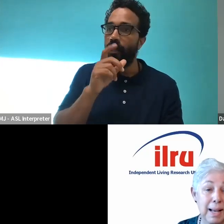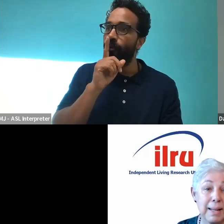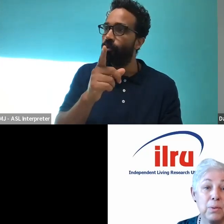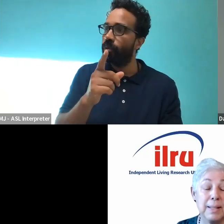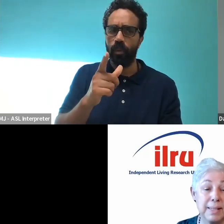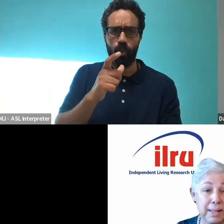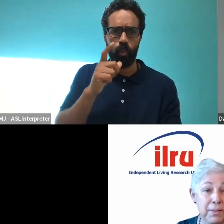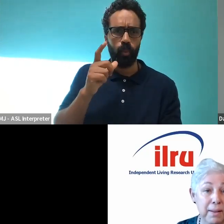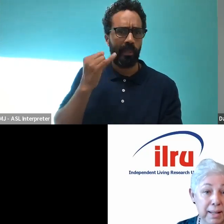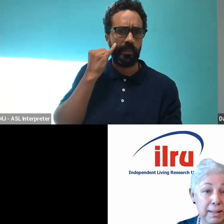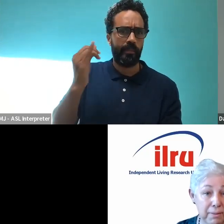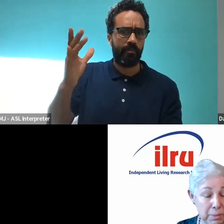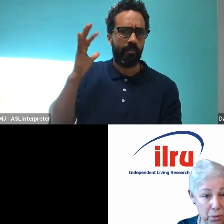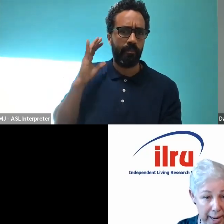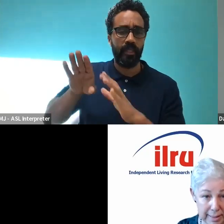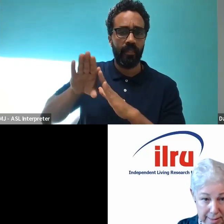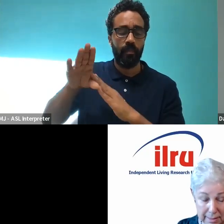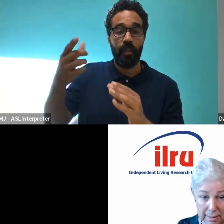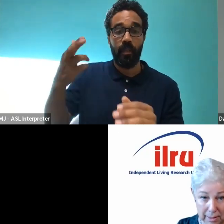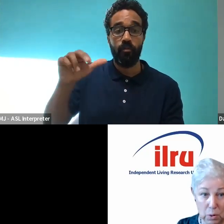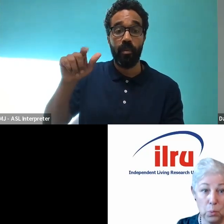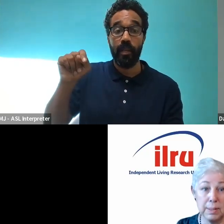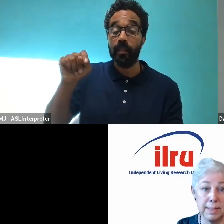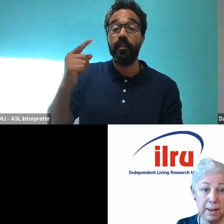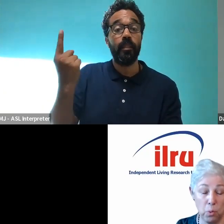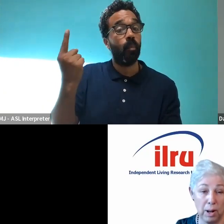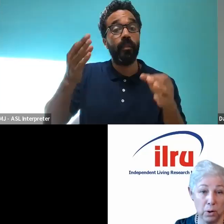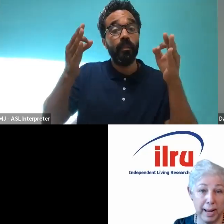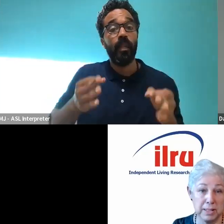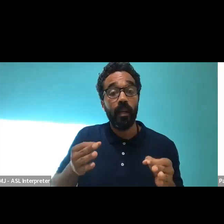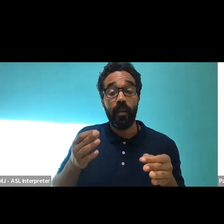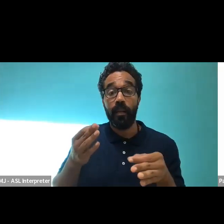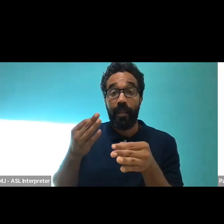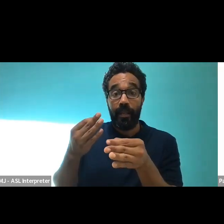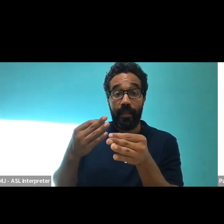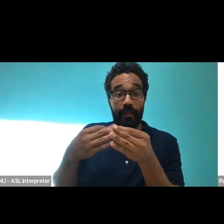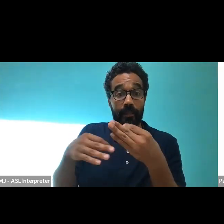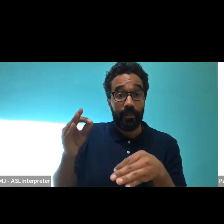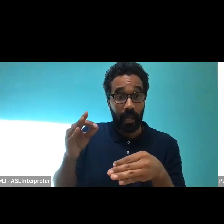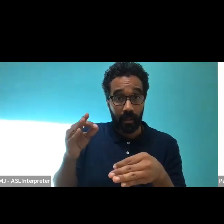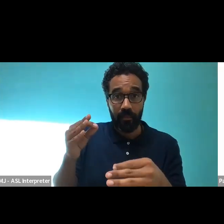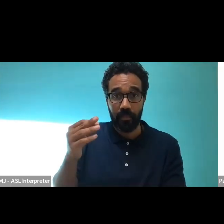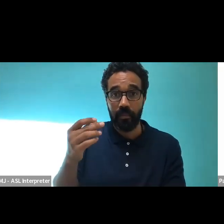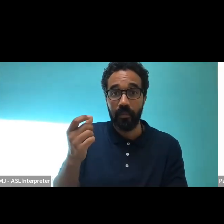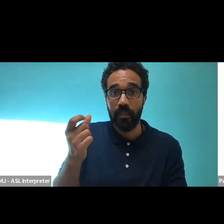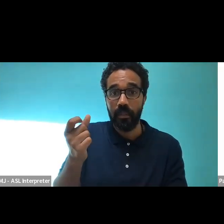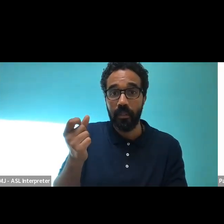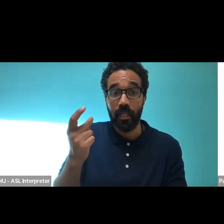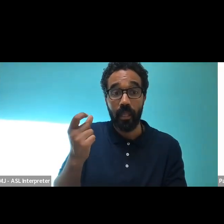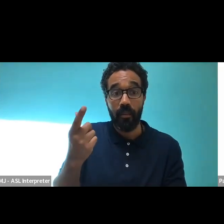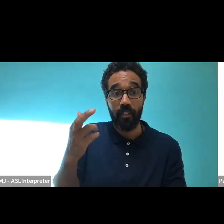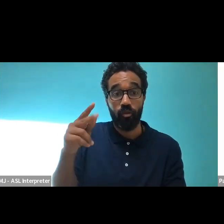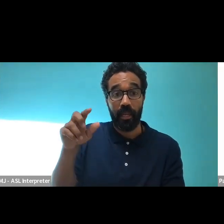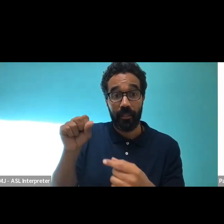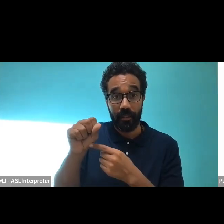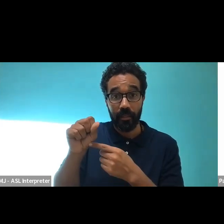somebody decided instead of having 11 grants, we'll save one grant's worth to make it possible for these grantees